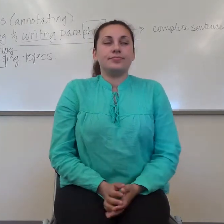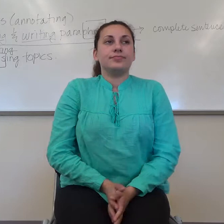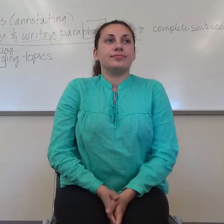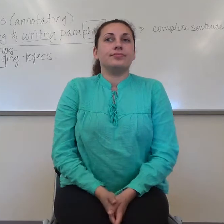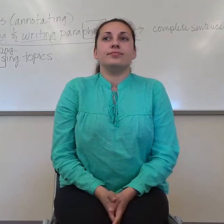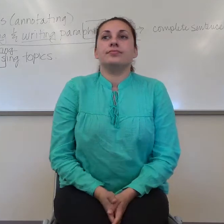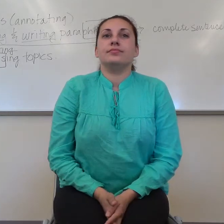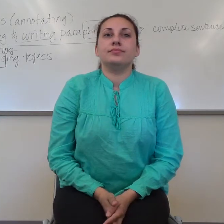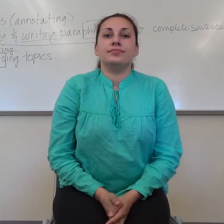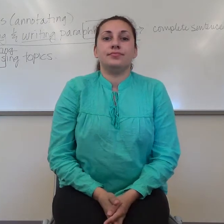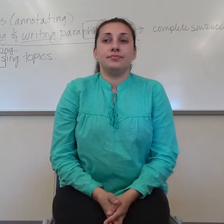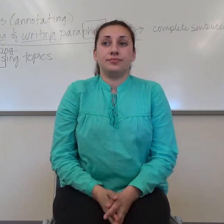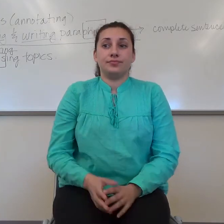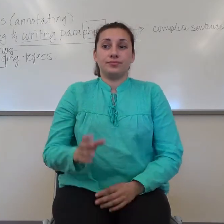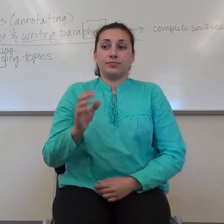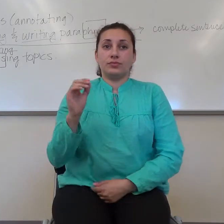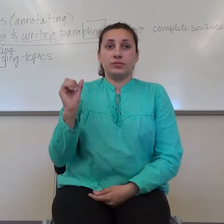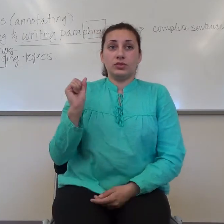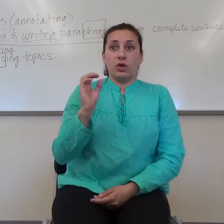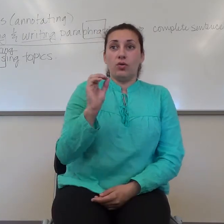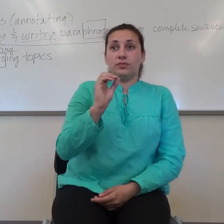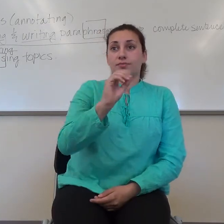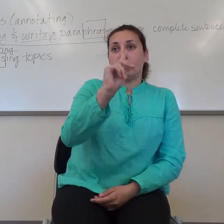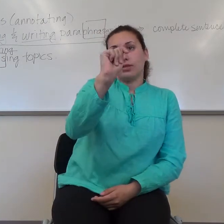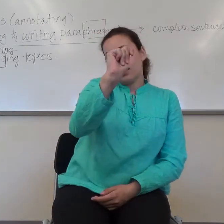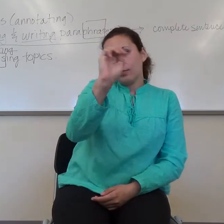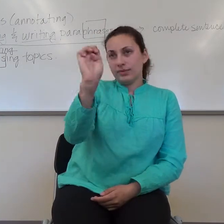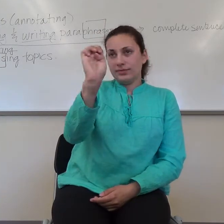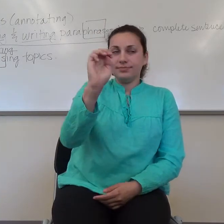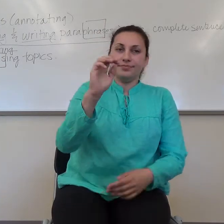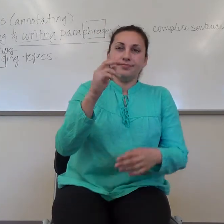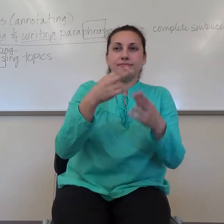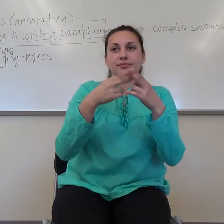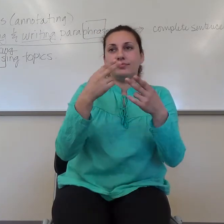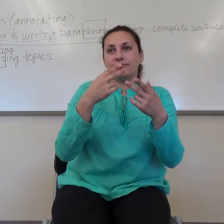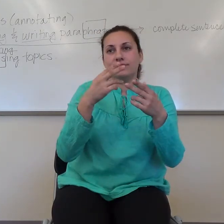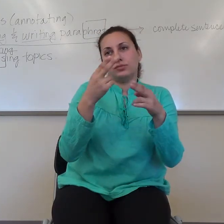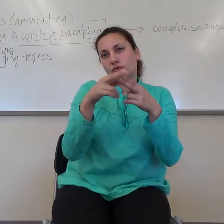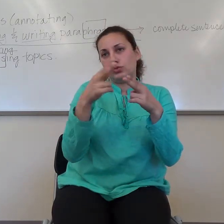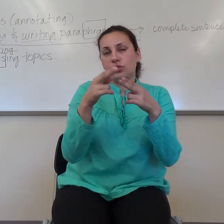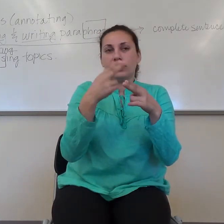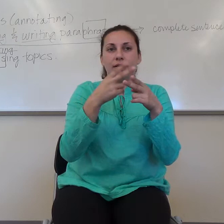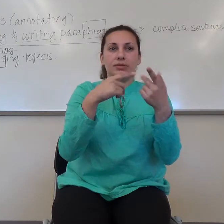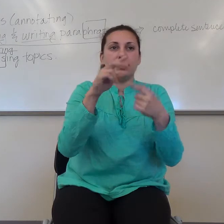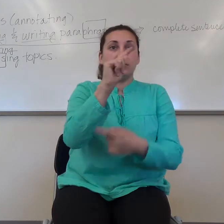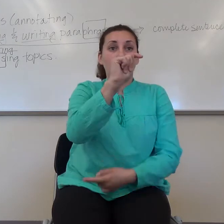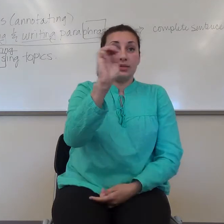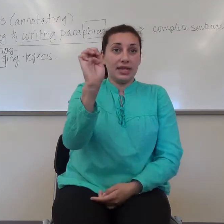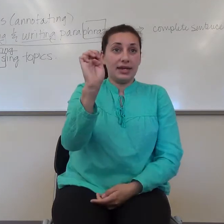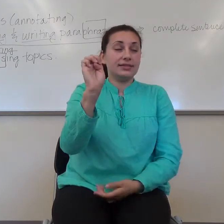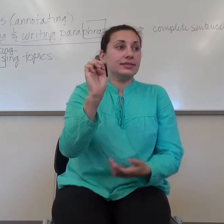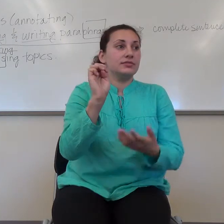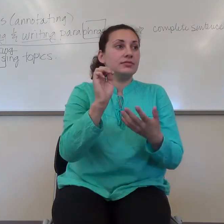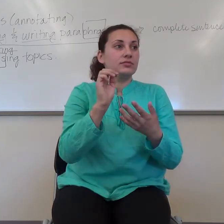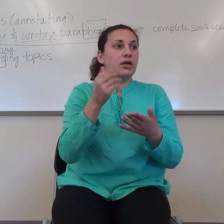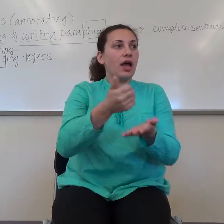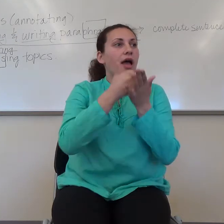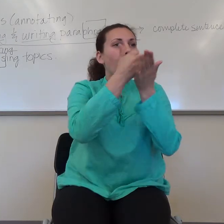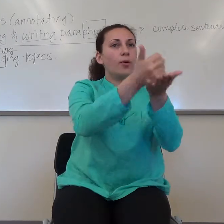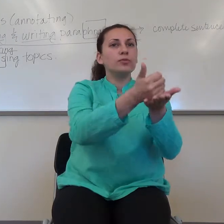among other things, he helped bring us electricity, phonographs, and motion pictures. So, just looking